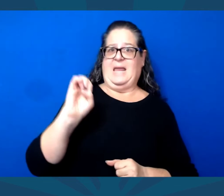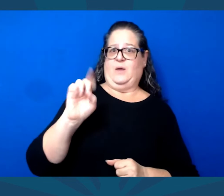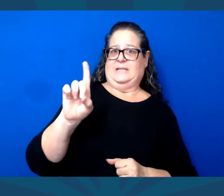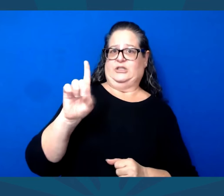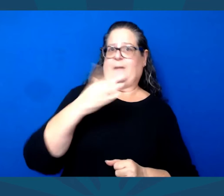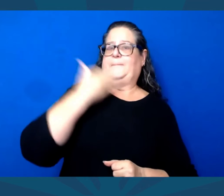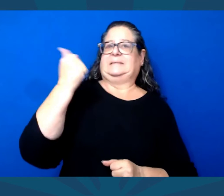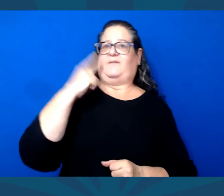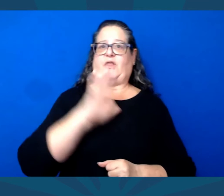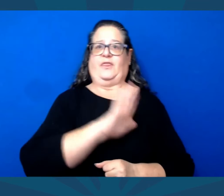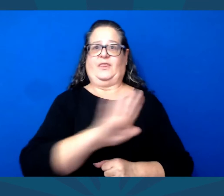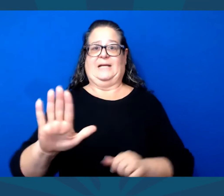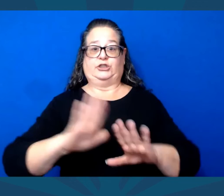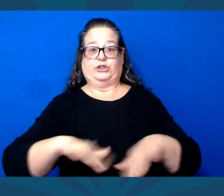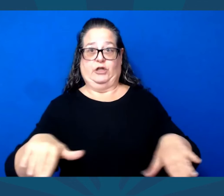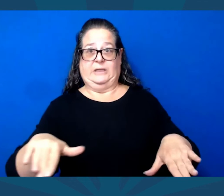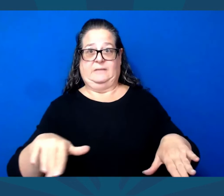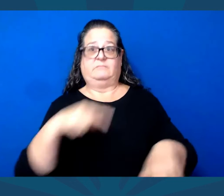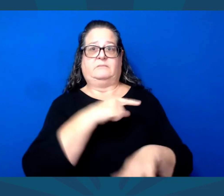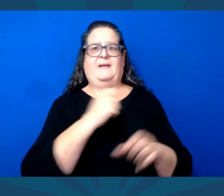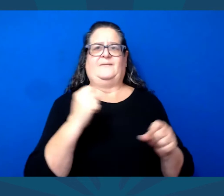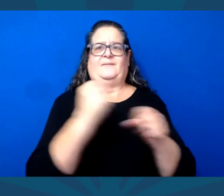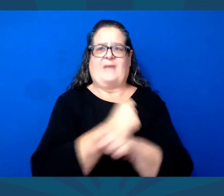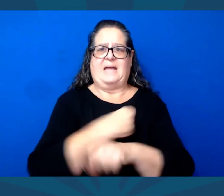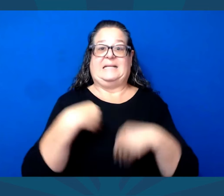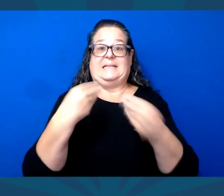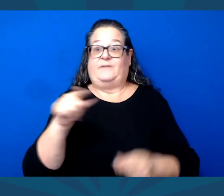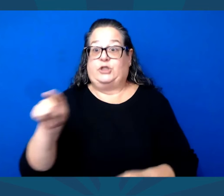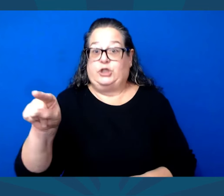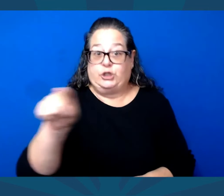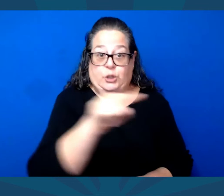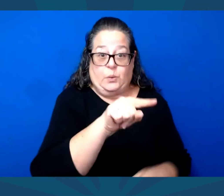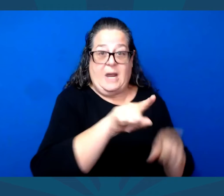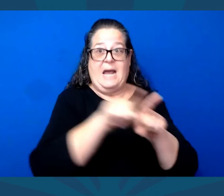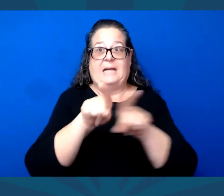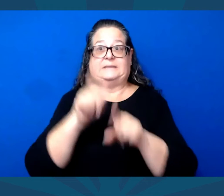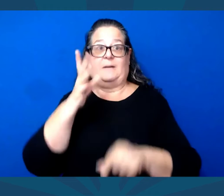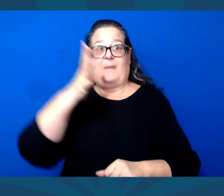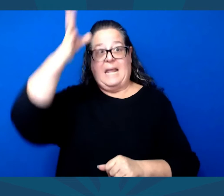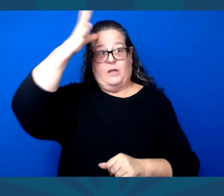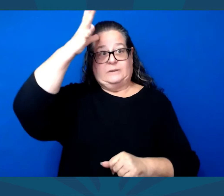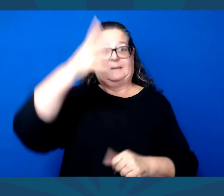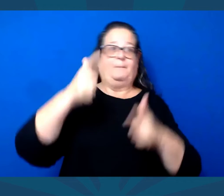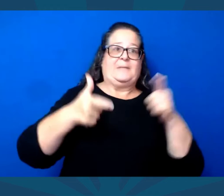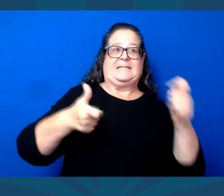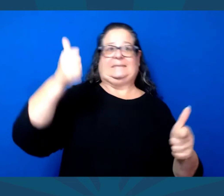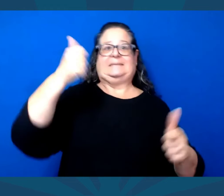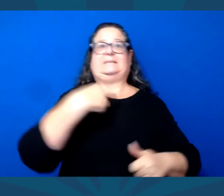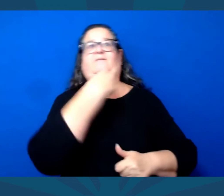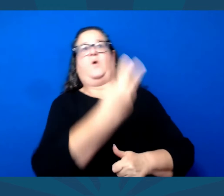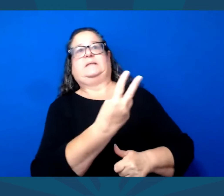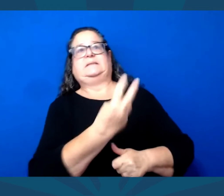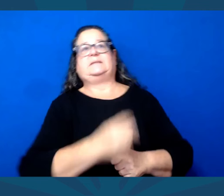T.J. Shope knows parents should be the ones to determine the best education for their children and